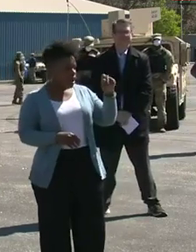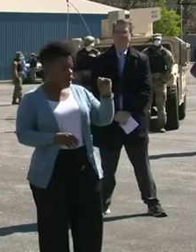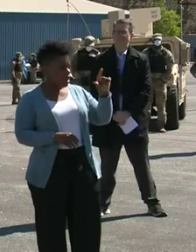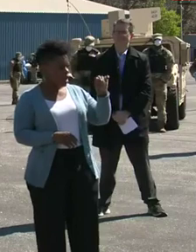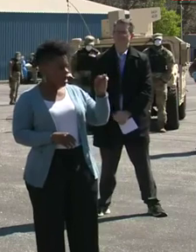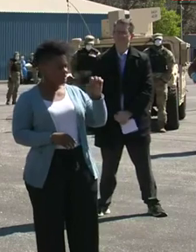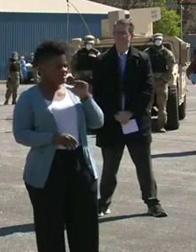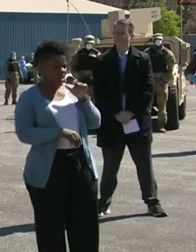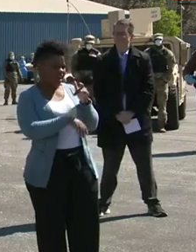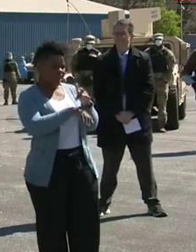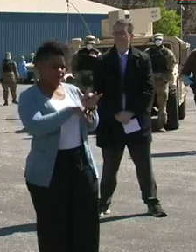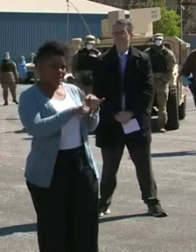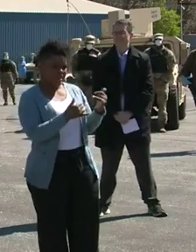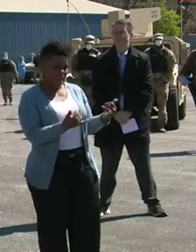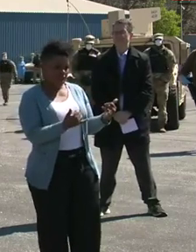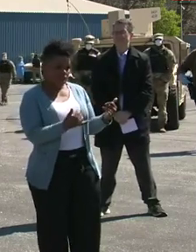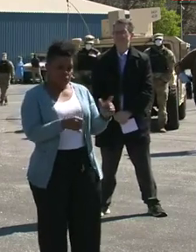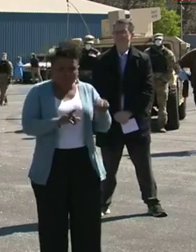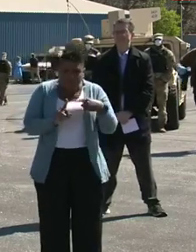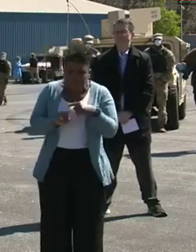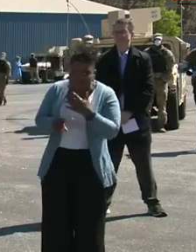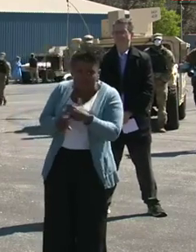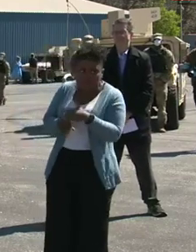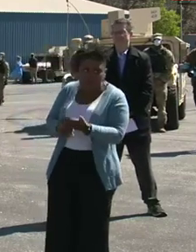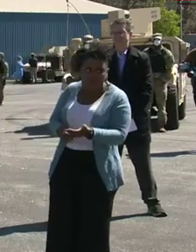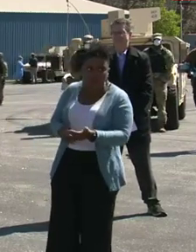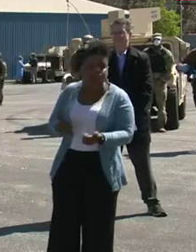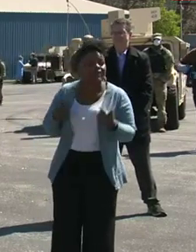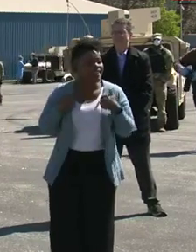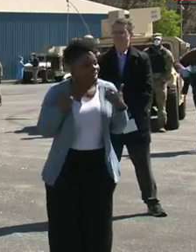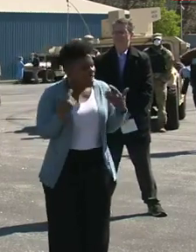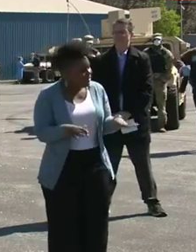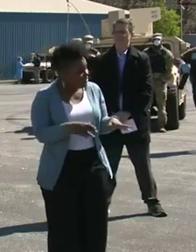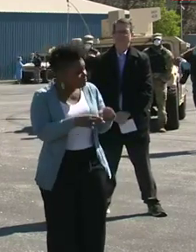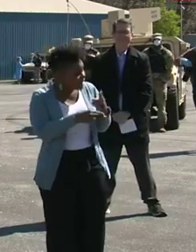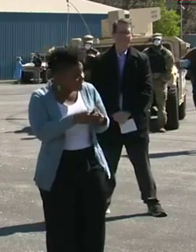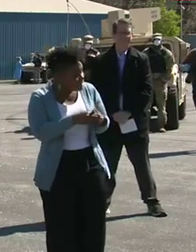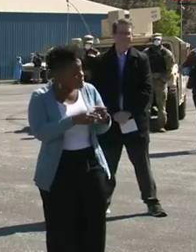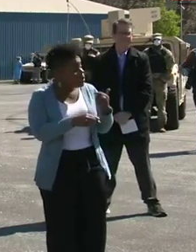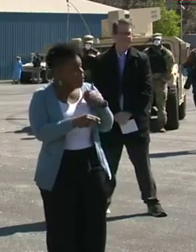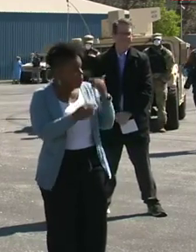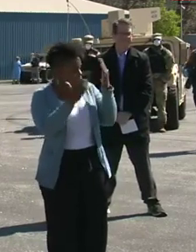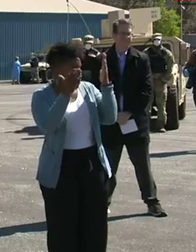will that happen? As I mentioned, we're hopeful it will happen in the next several